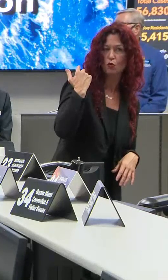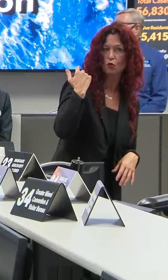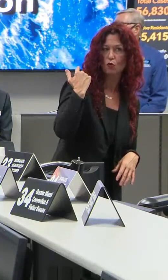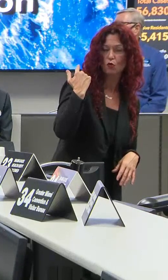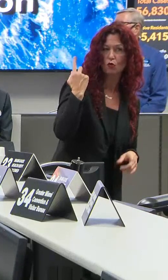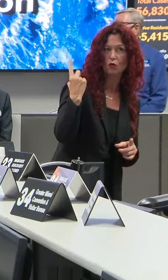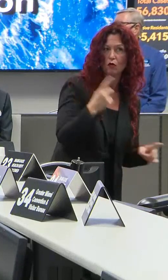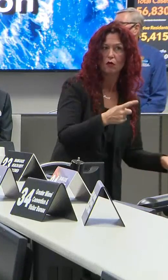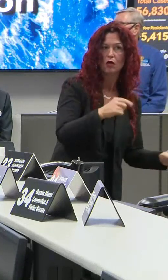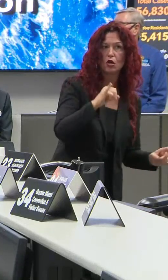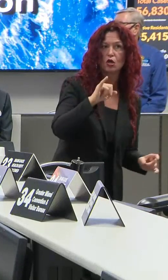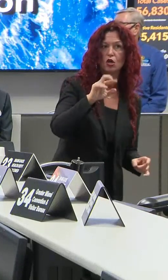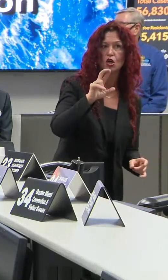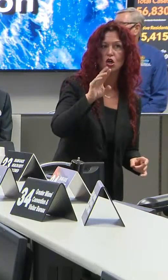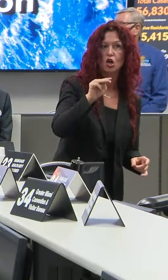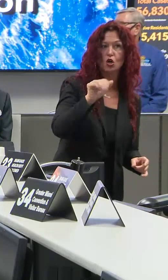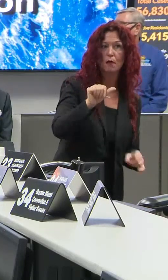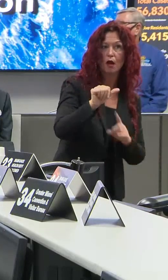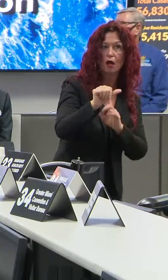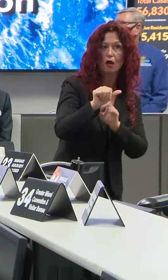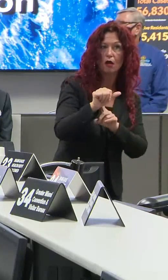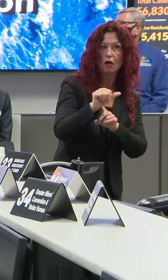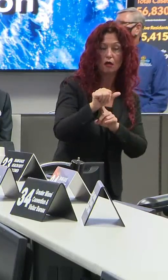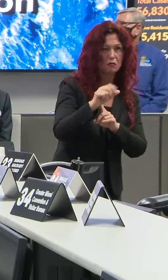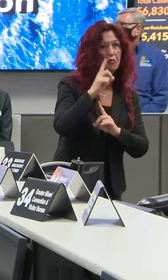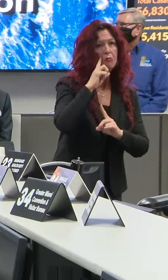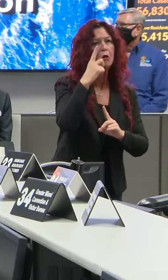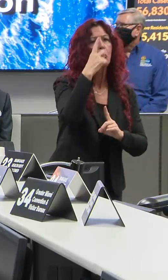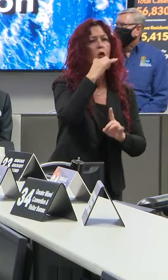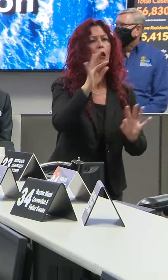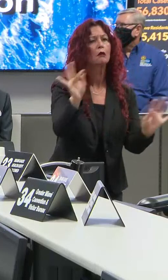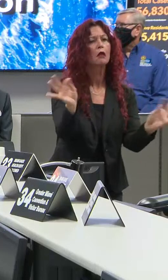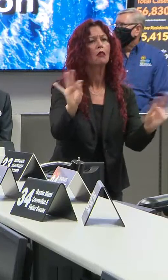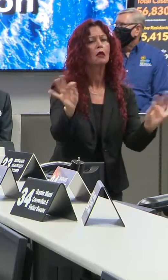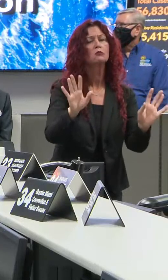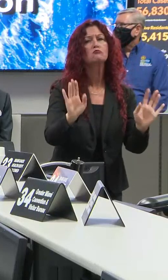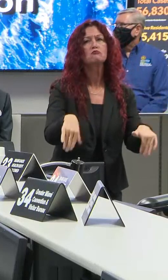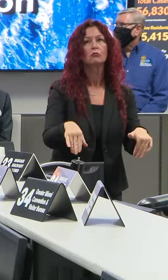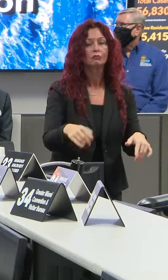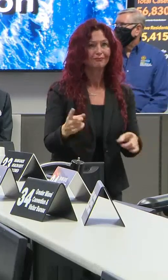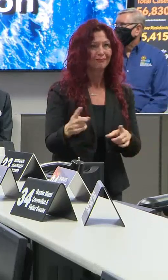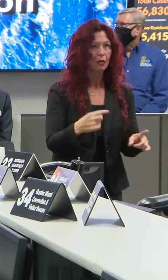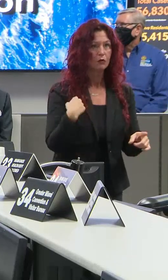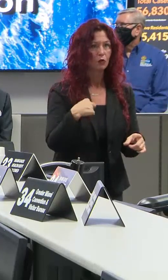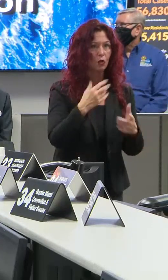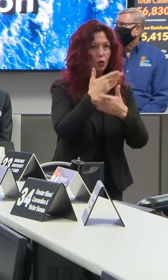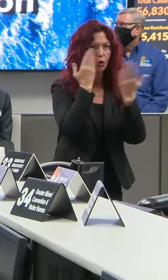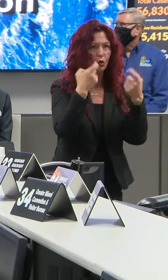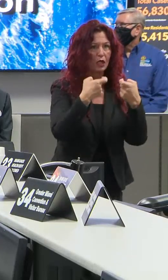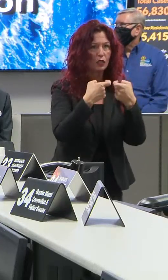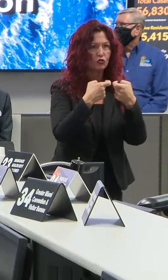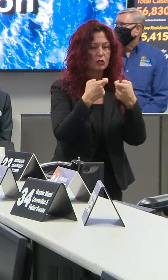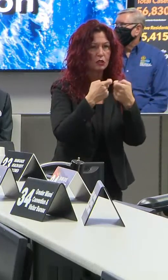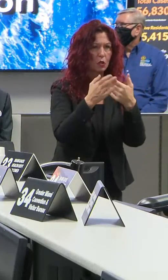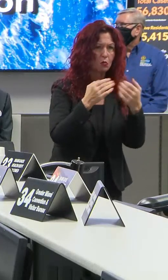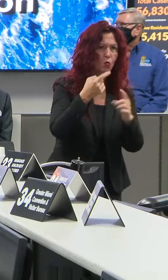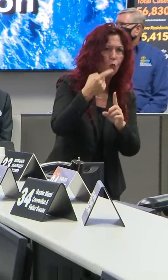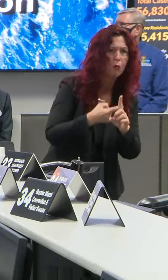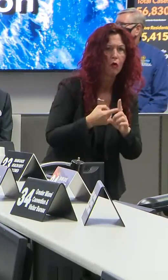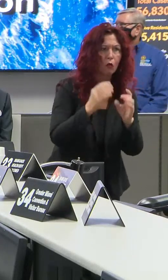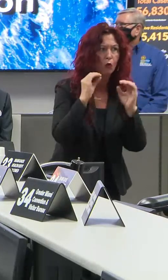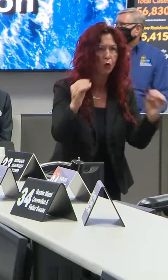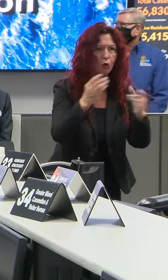weeks, and that was during Hurricane Irma. So I'm going to use my 3 Ps today, and my 3